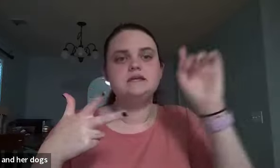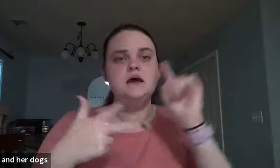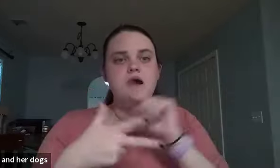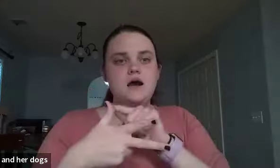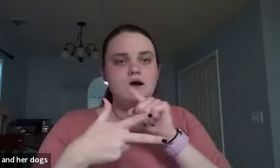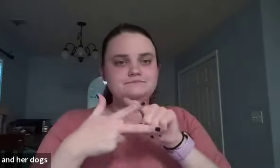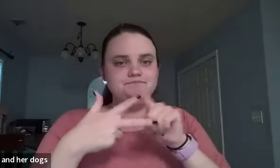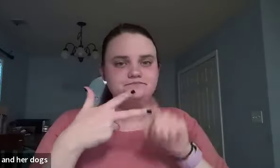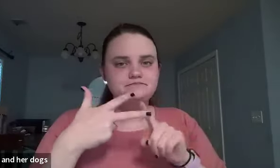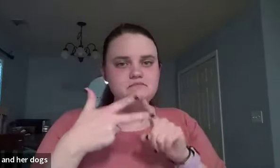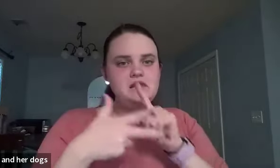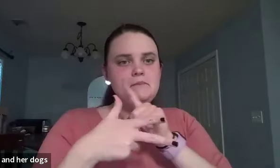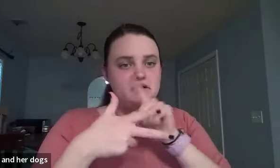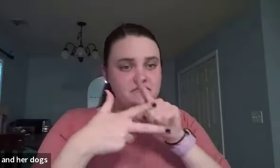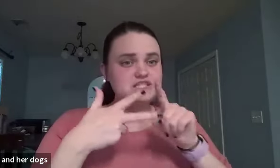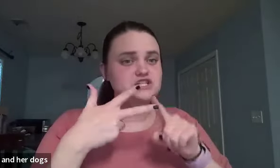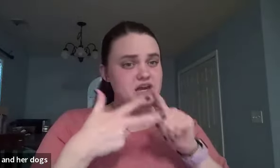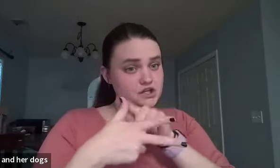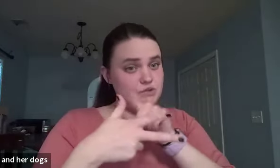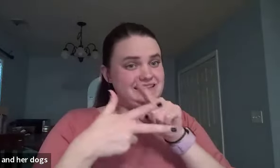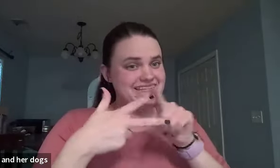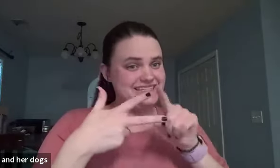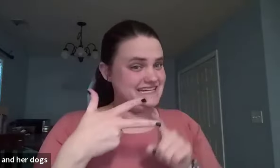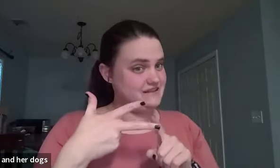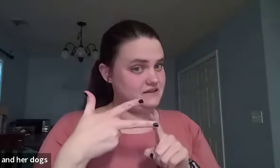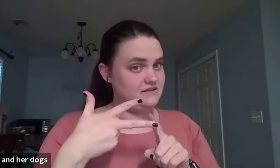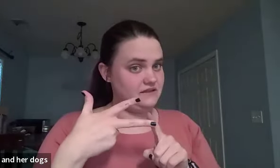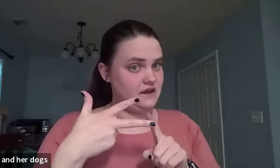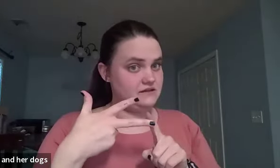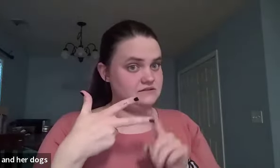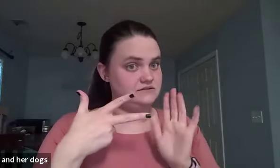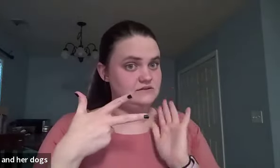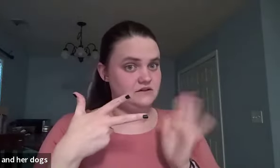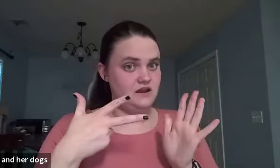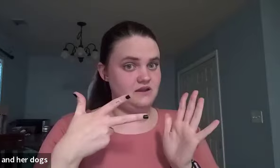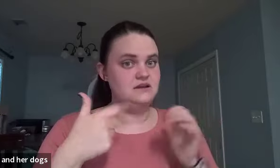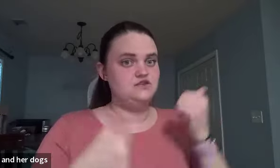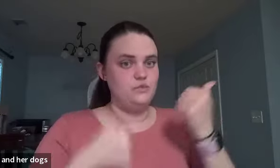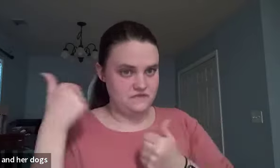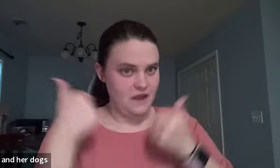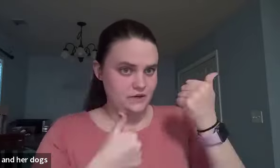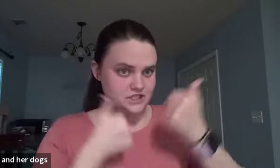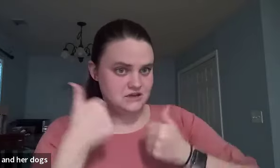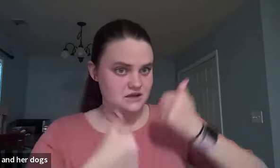weeks. But this is just kind of how you would list anything like that. Okay. With that which